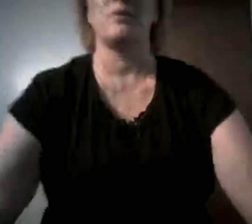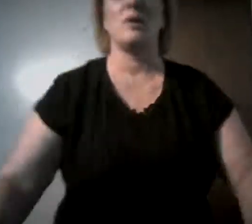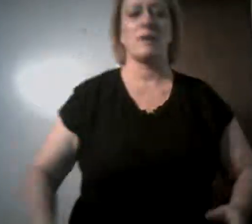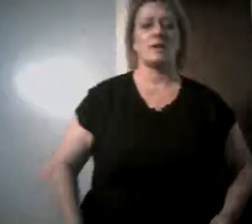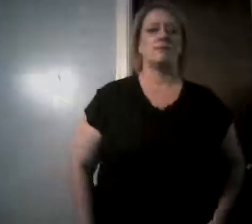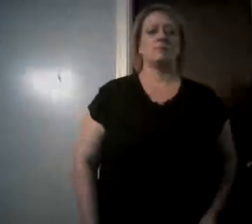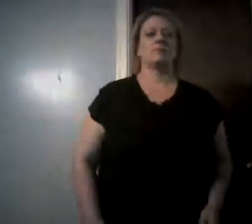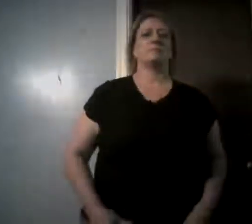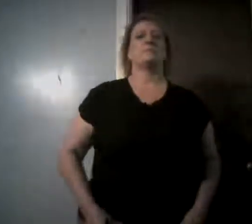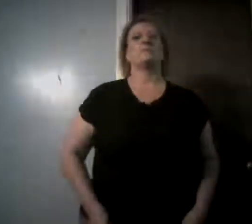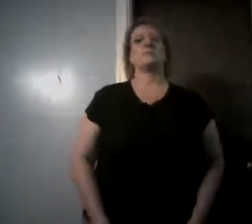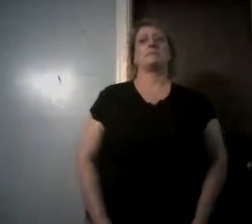there. Okay.